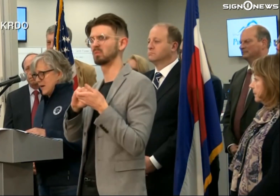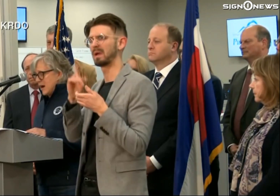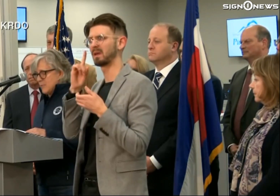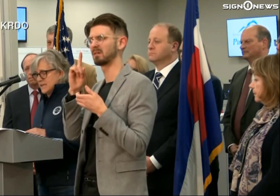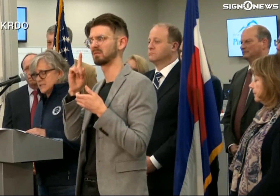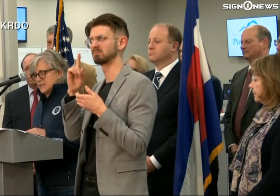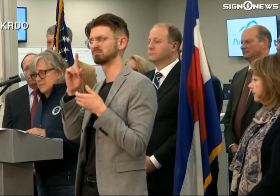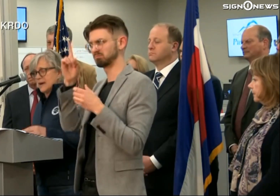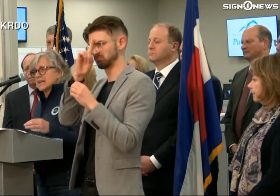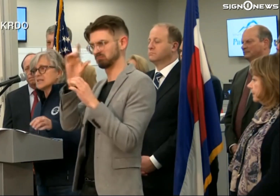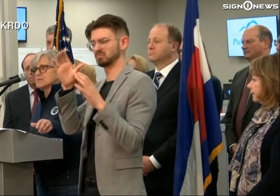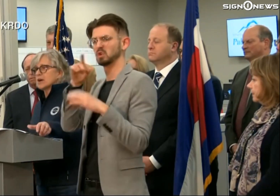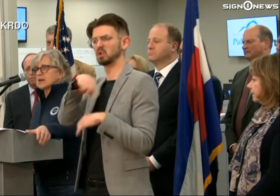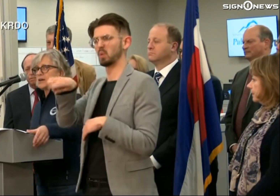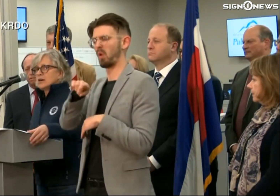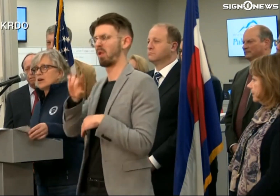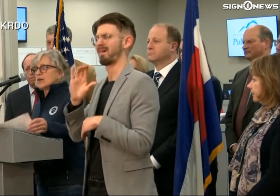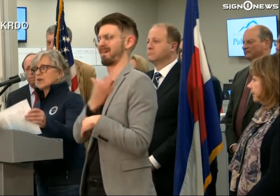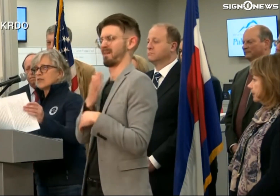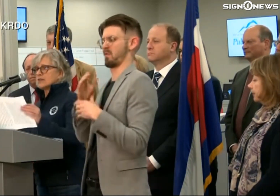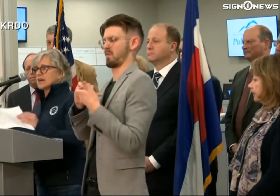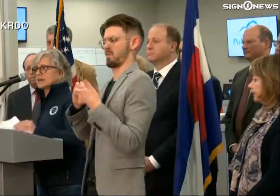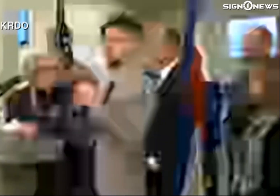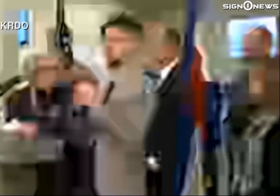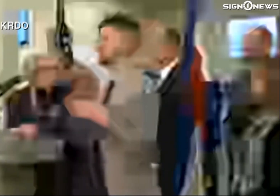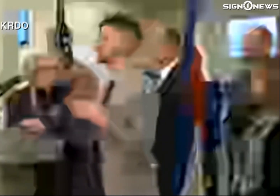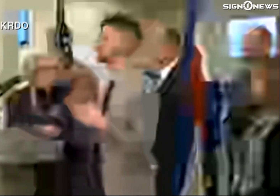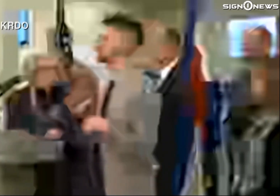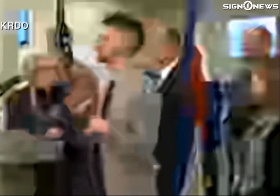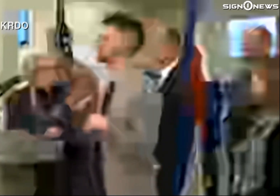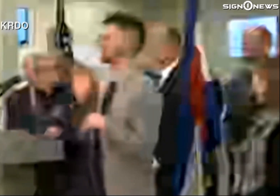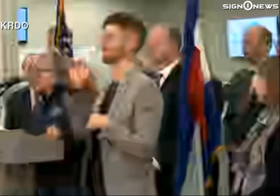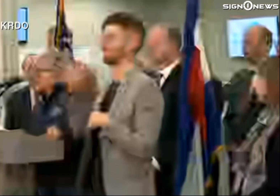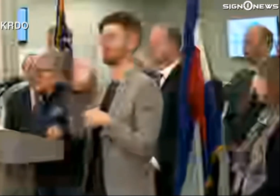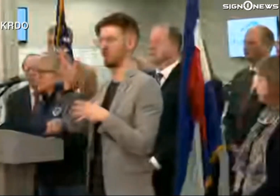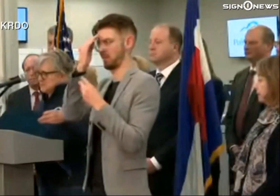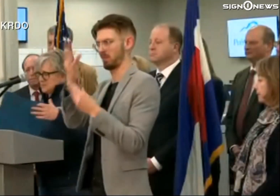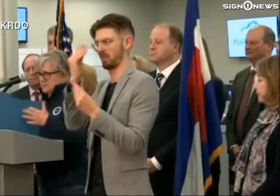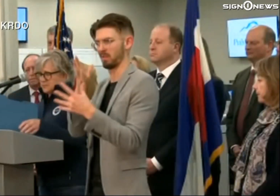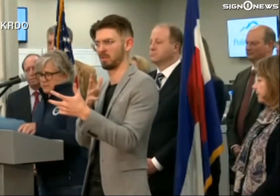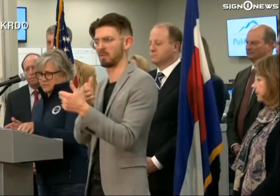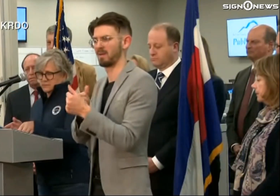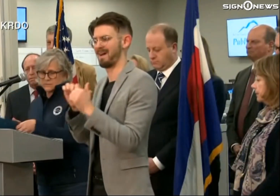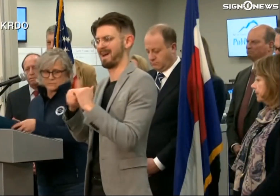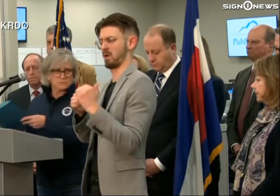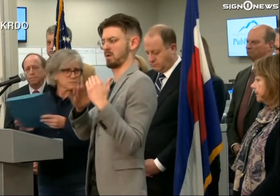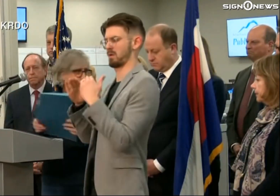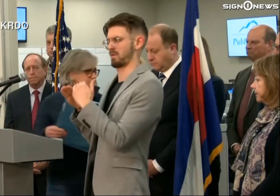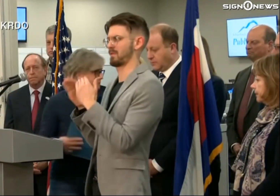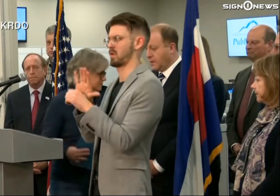you about how best to combat the spread of COVID-19. Thank you.